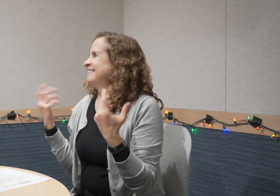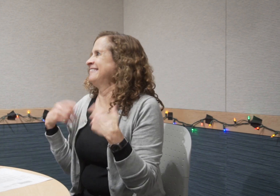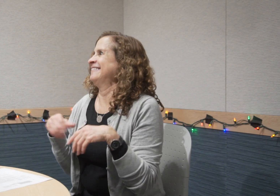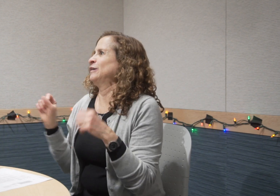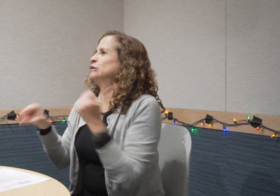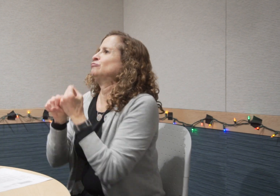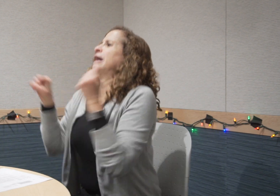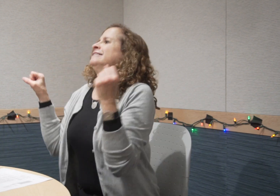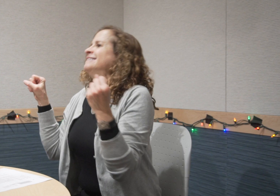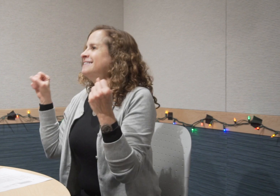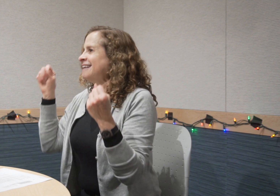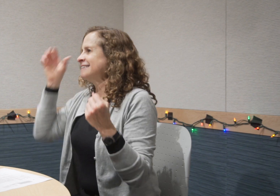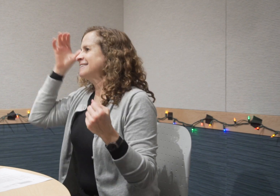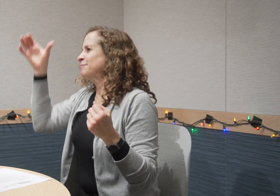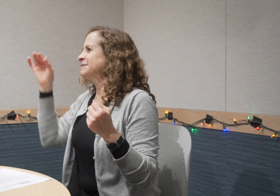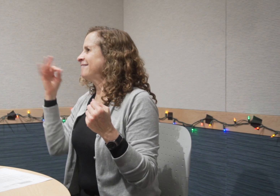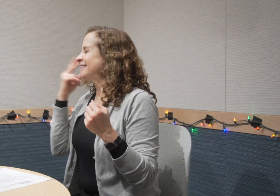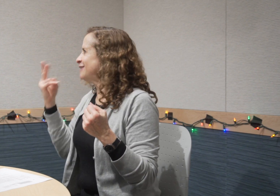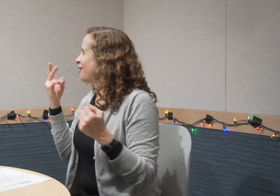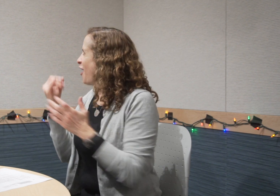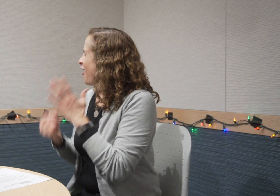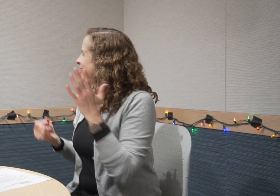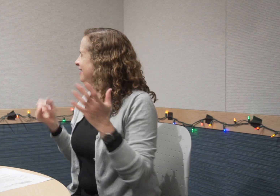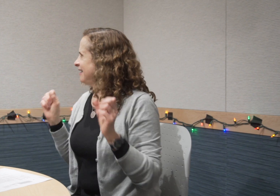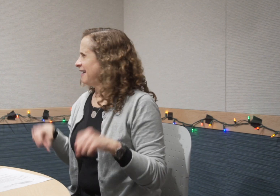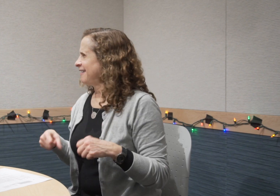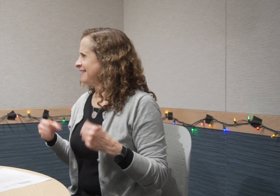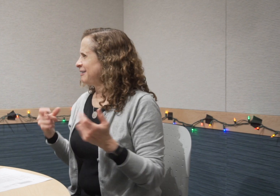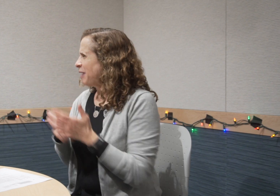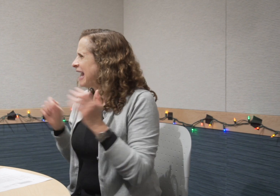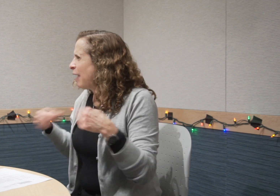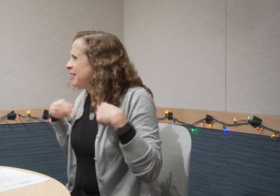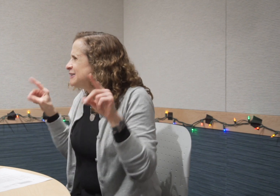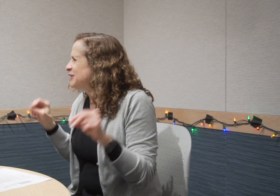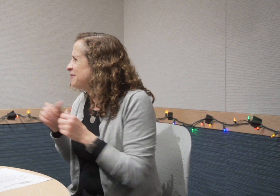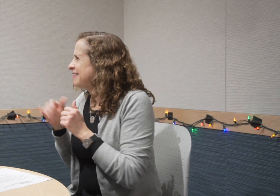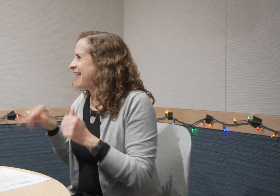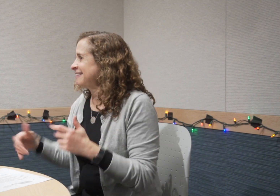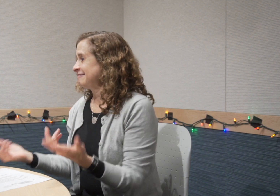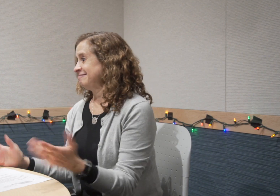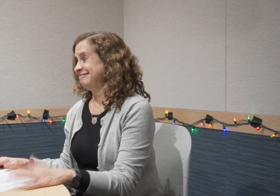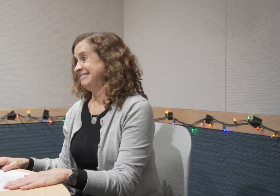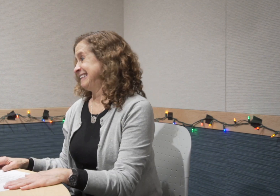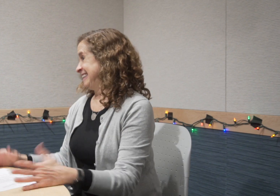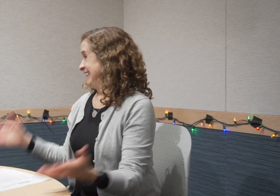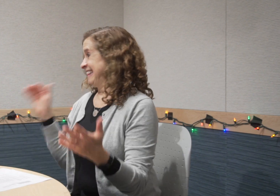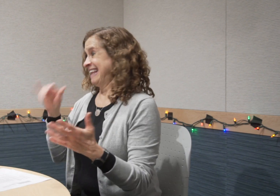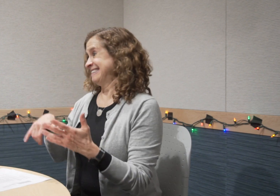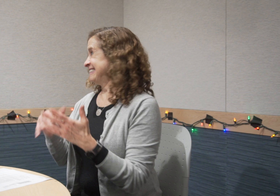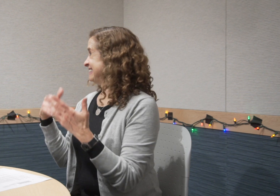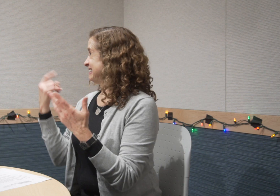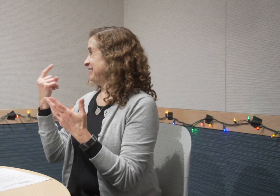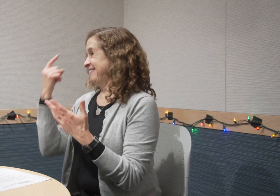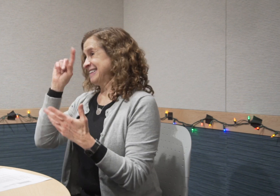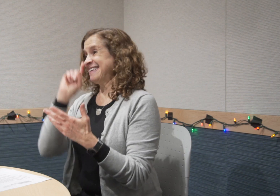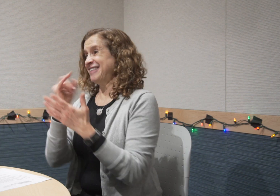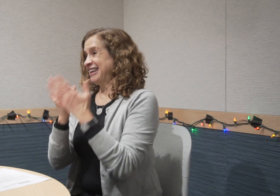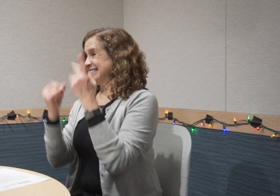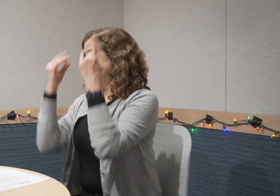You have to be creative with that and break that concept of, an artist can do visual things that involve movement. Yeah. So